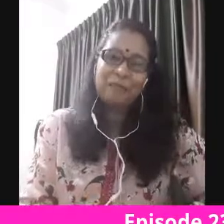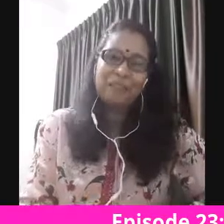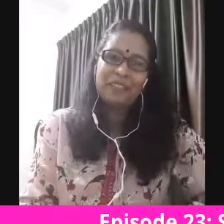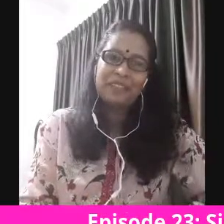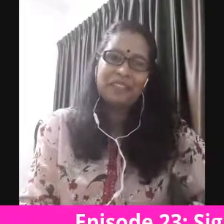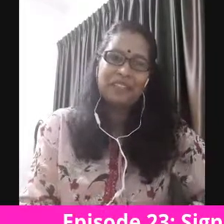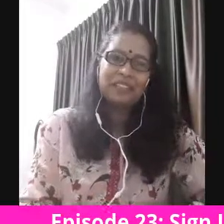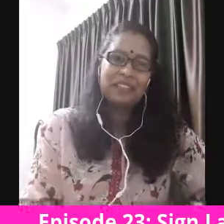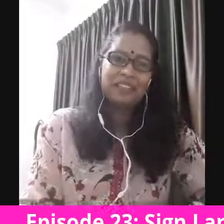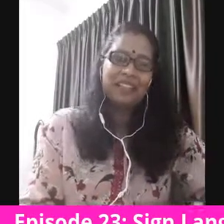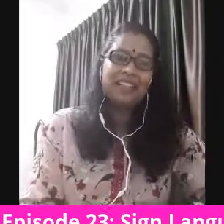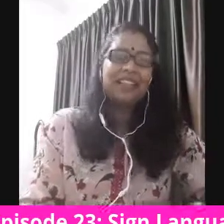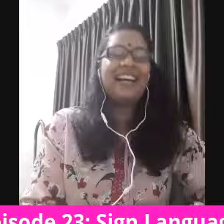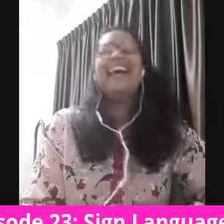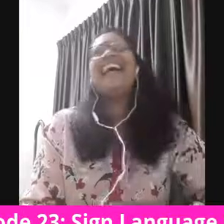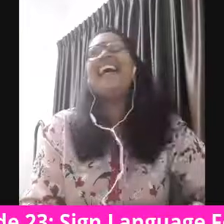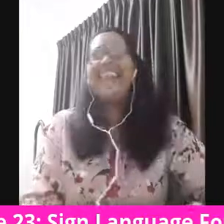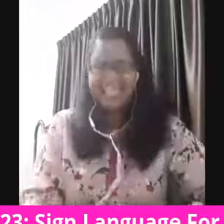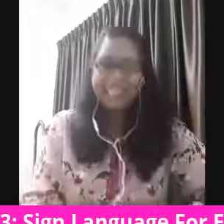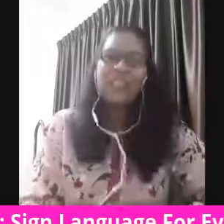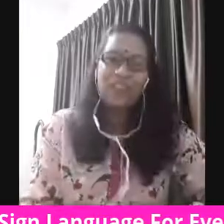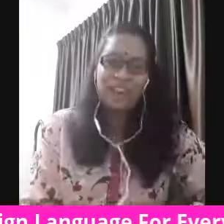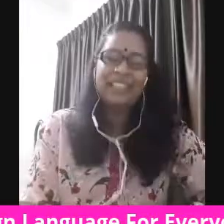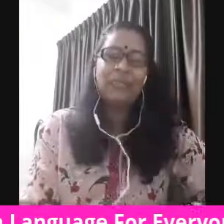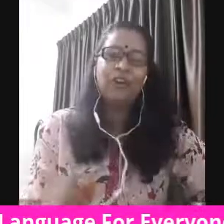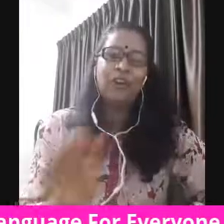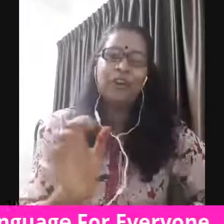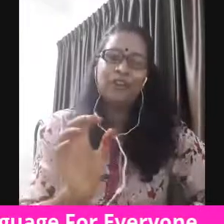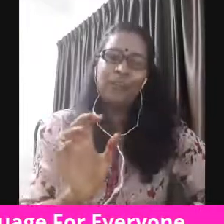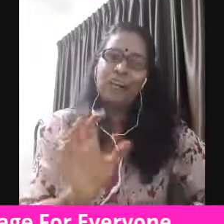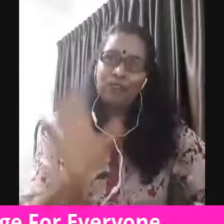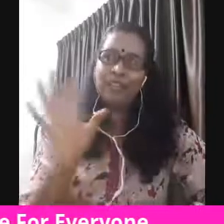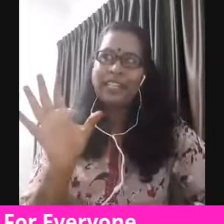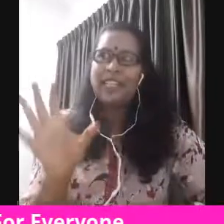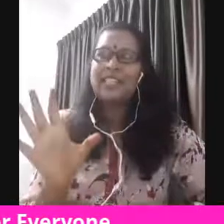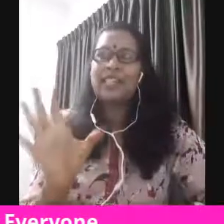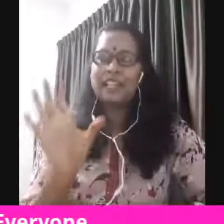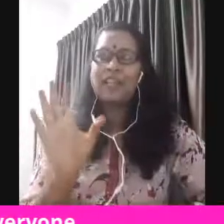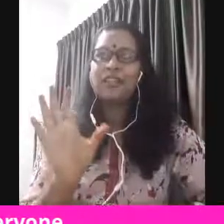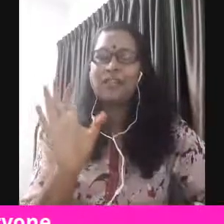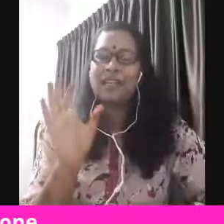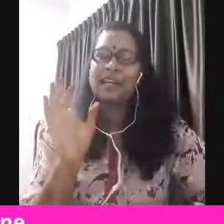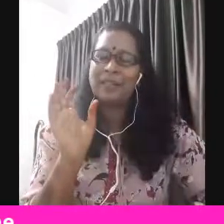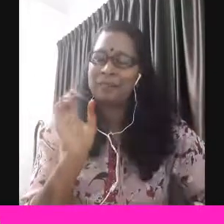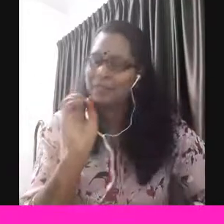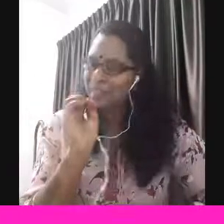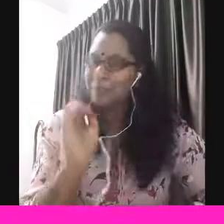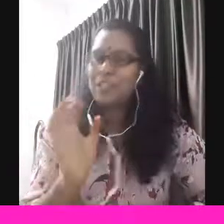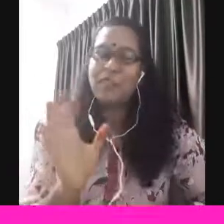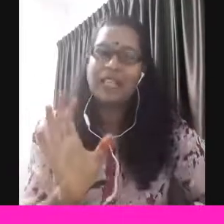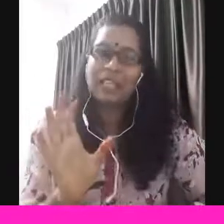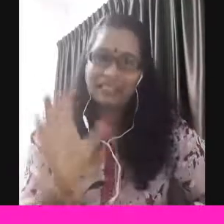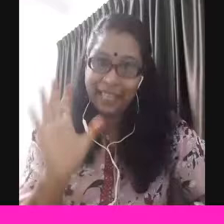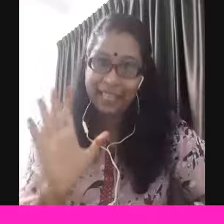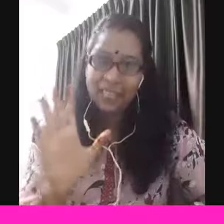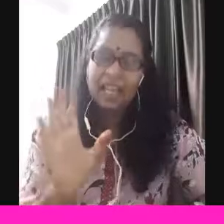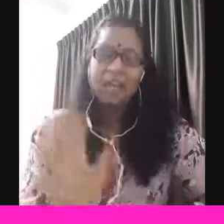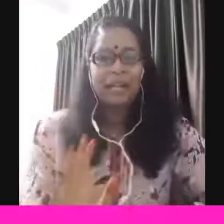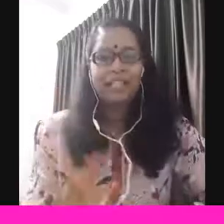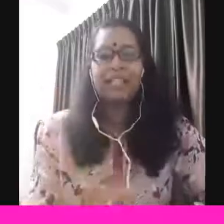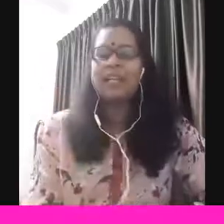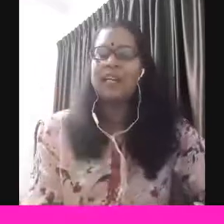translators as well. Teachers and actually, God, translators. for English, they got specific